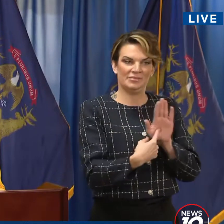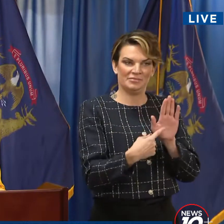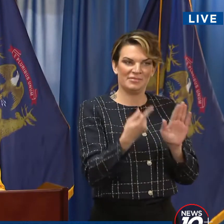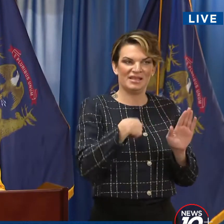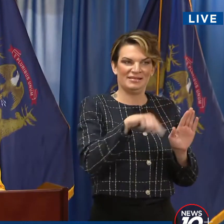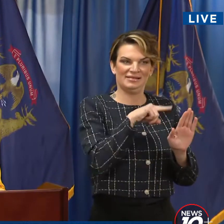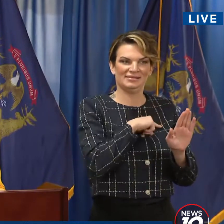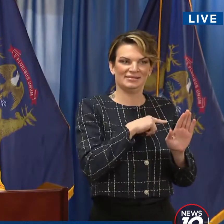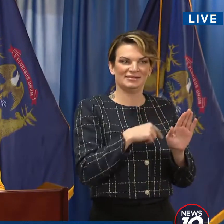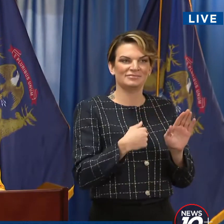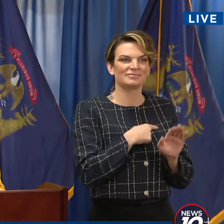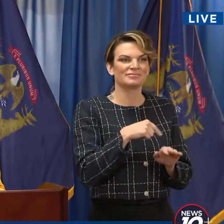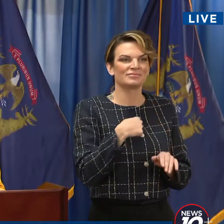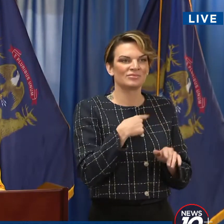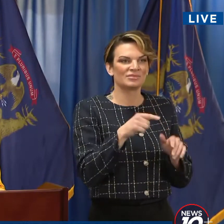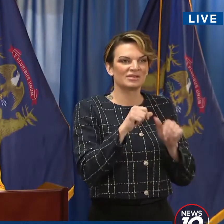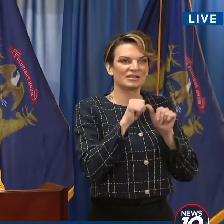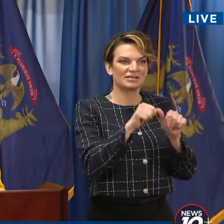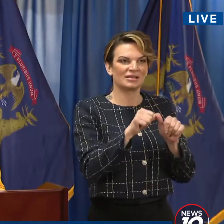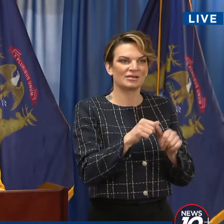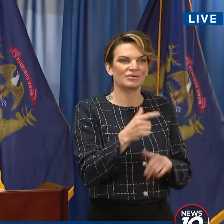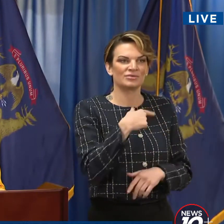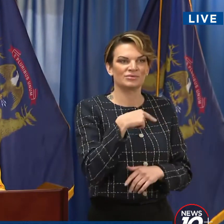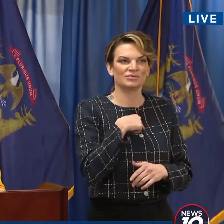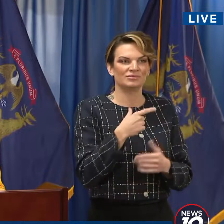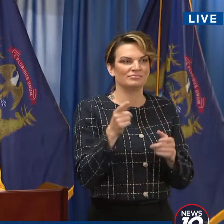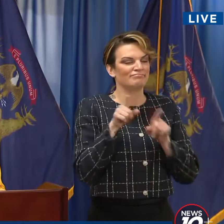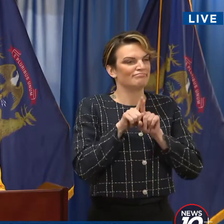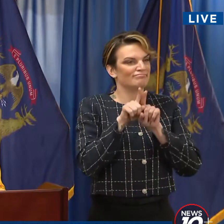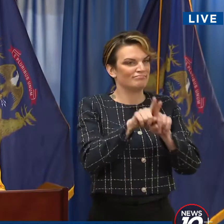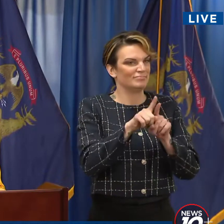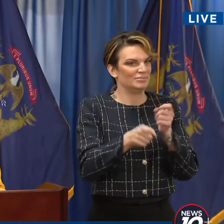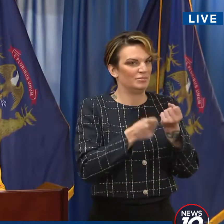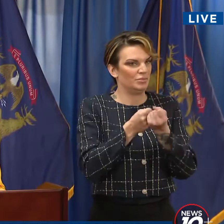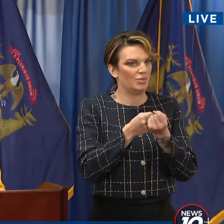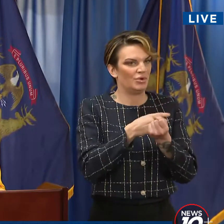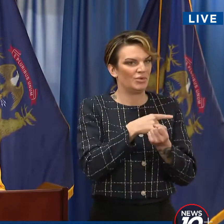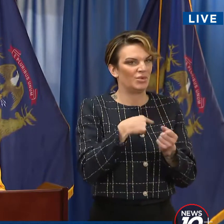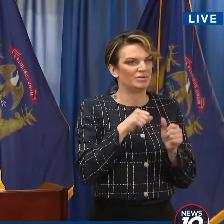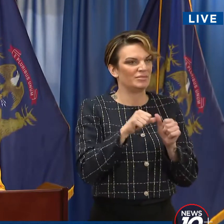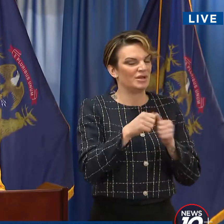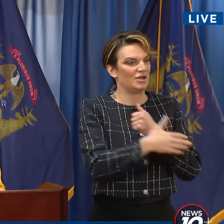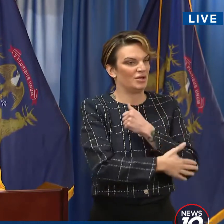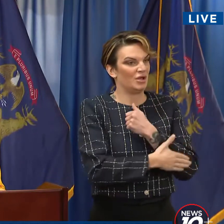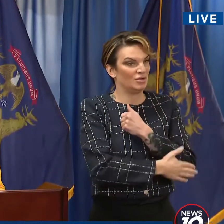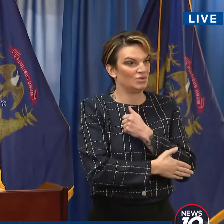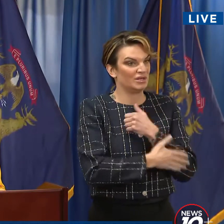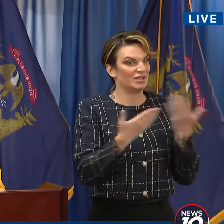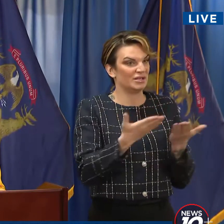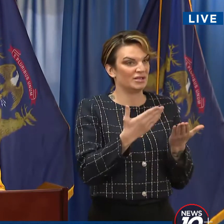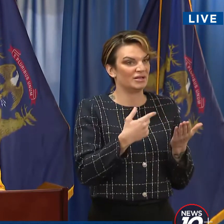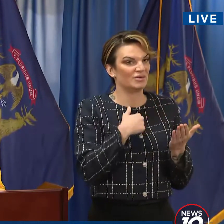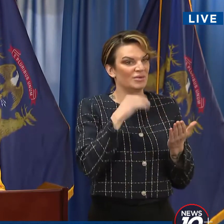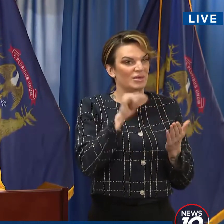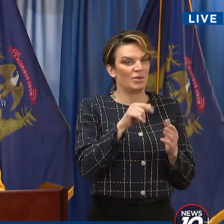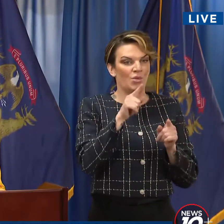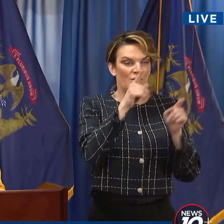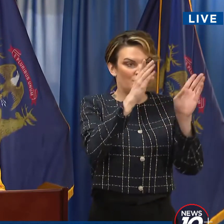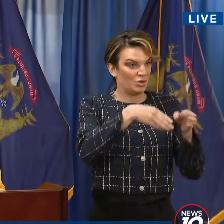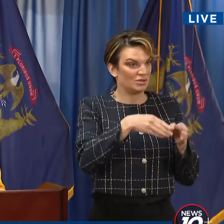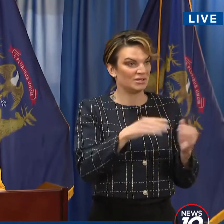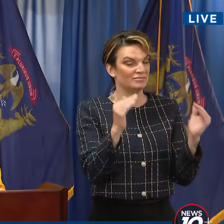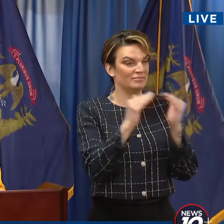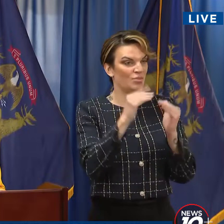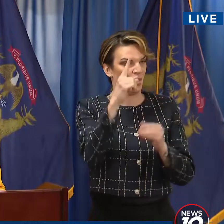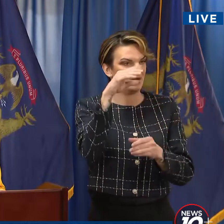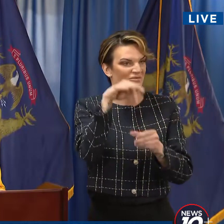us. May we all continue to stand with them to ensure we remain a country that lives up to that one person, one vote